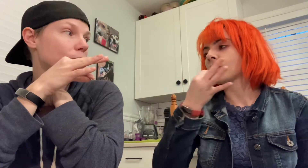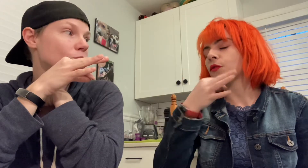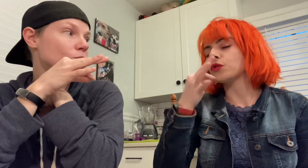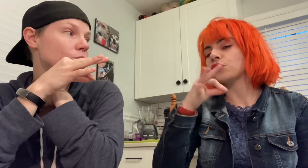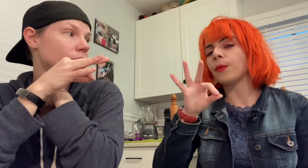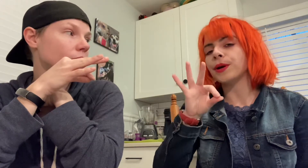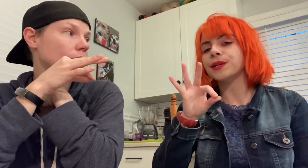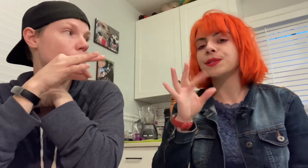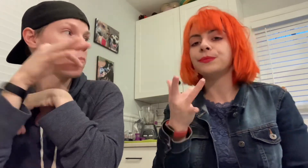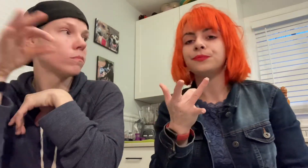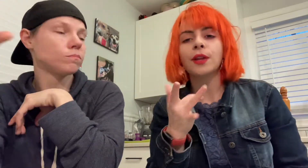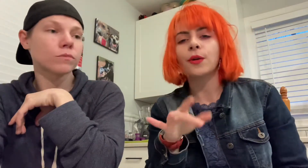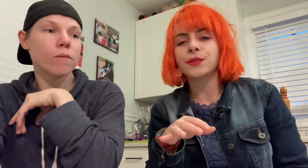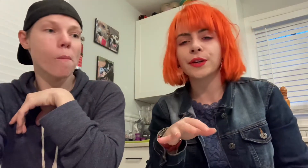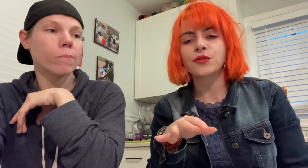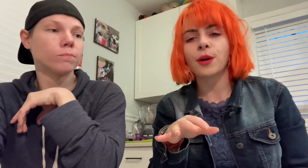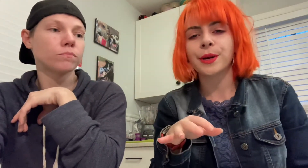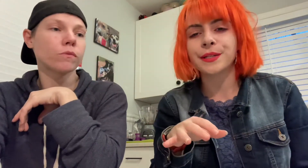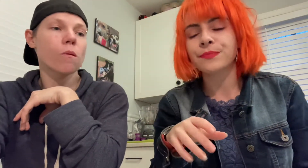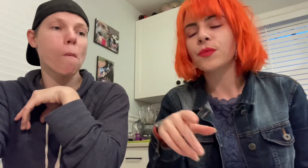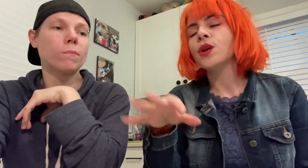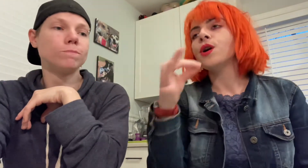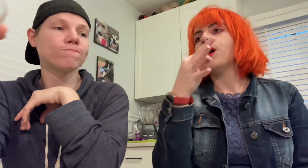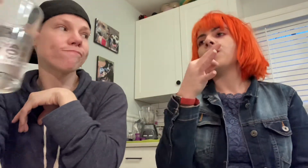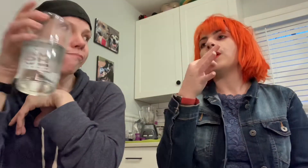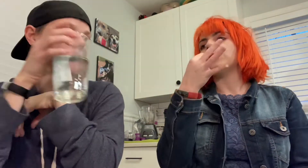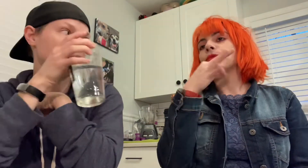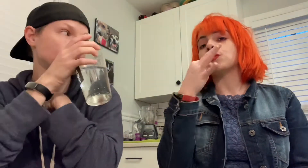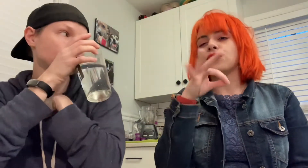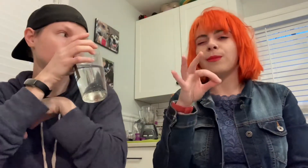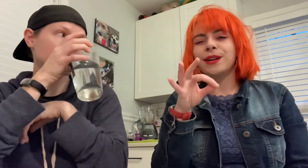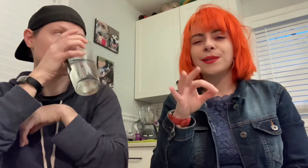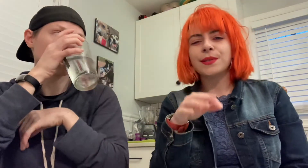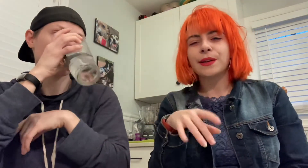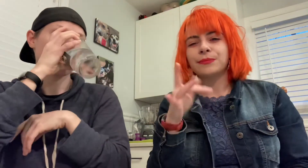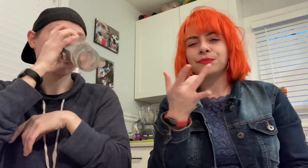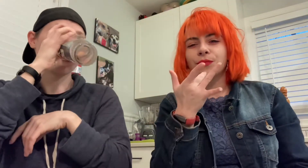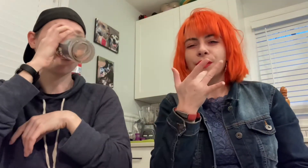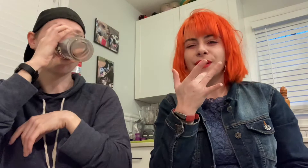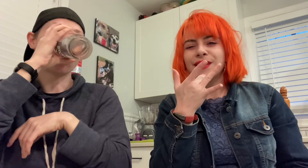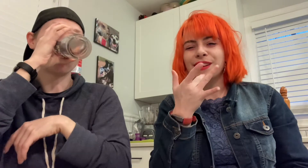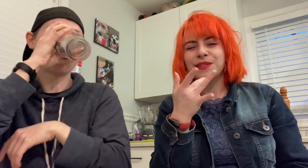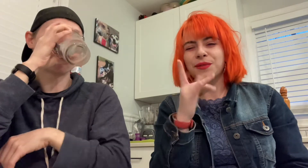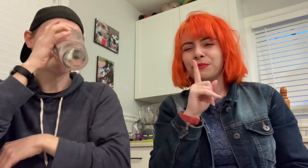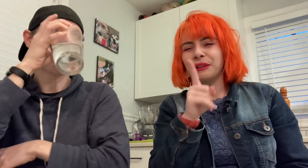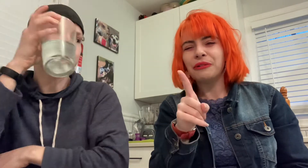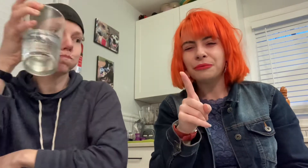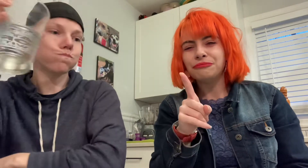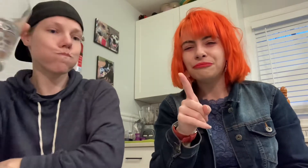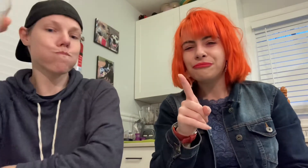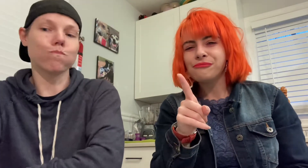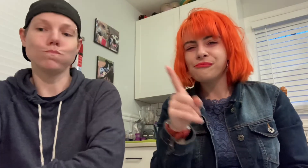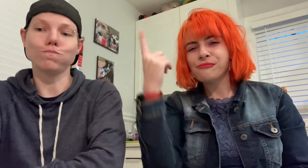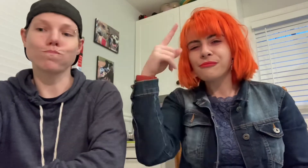the strawberries, I always forget strawberries. The strawberries, like, they taste real to